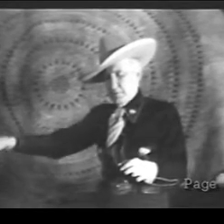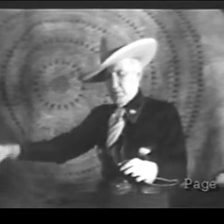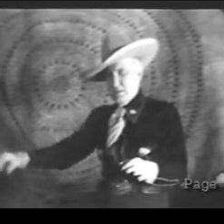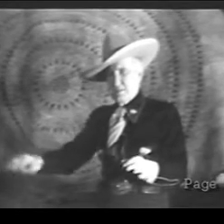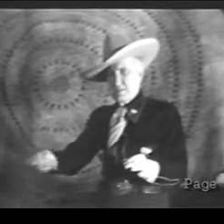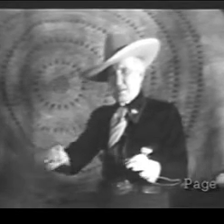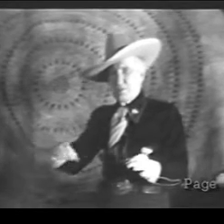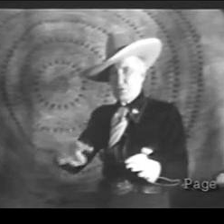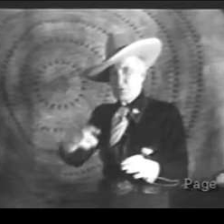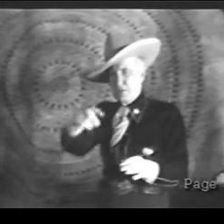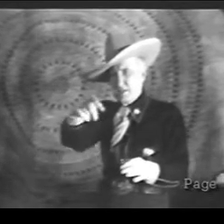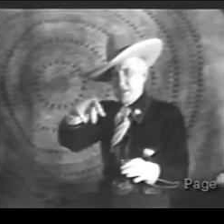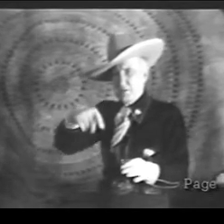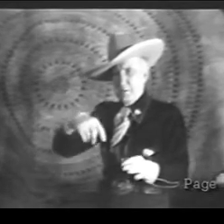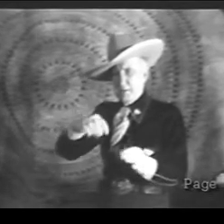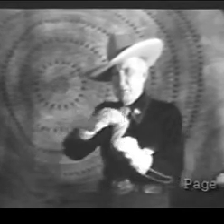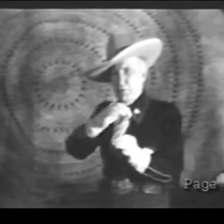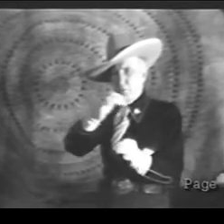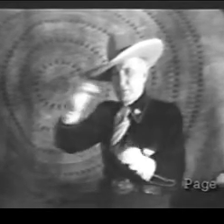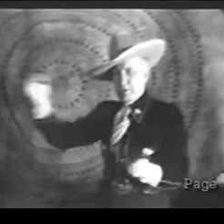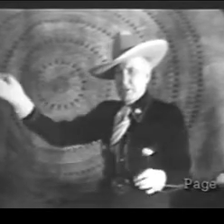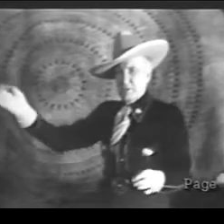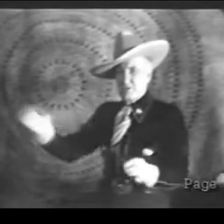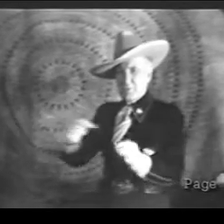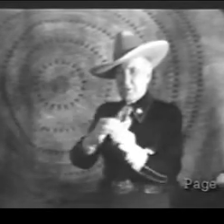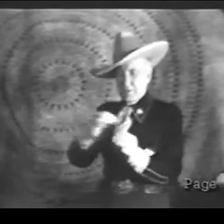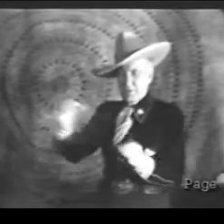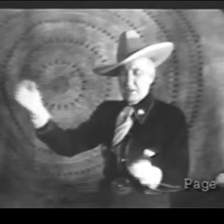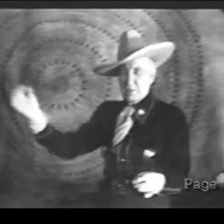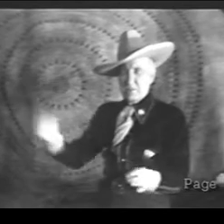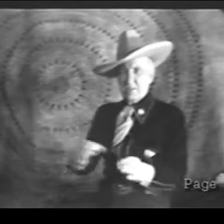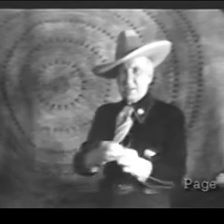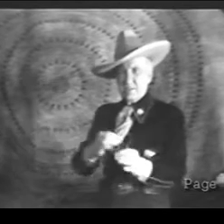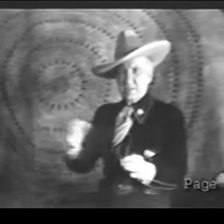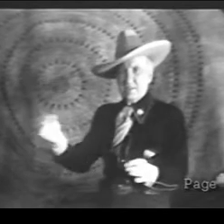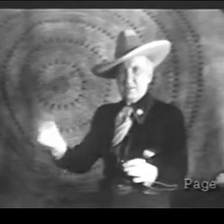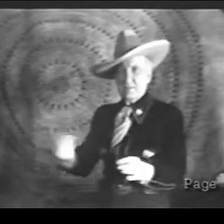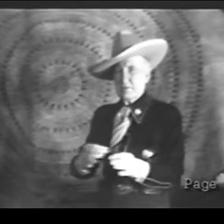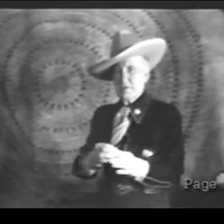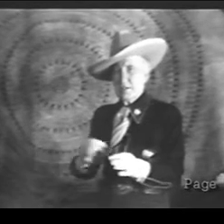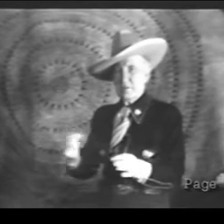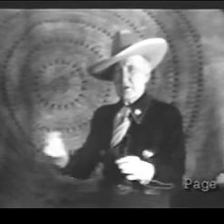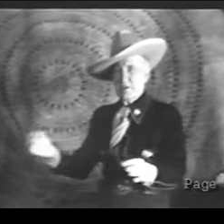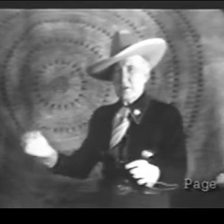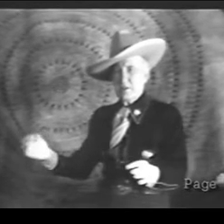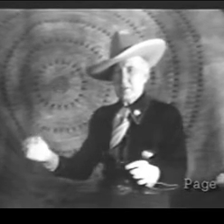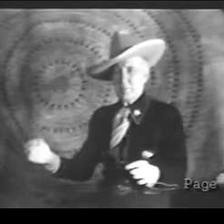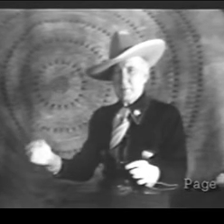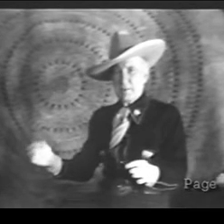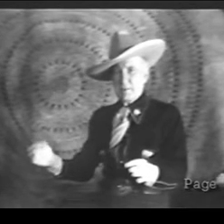would take the sinew that runs down the backbone and strip it, and it was just as thin as any of our thread, but